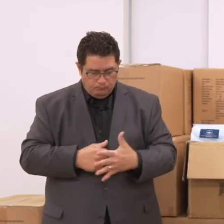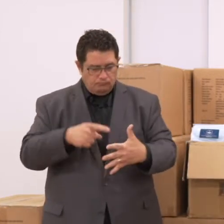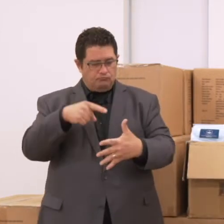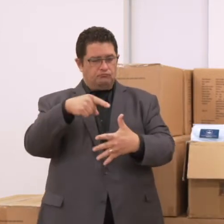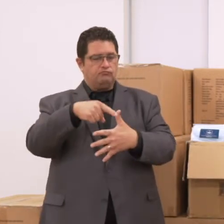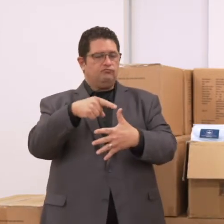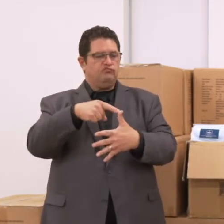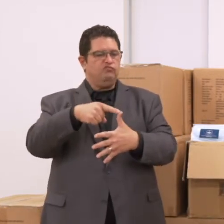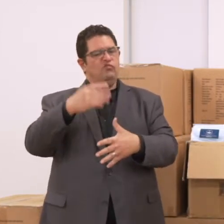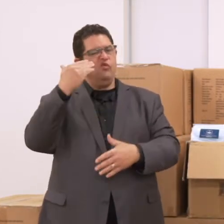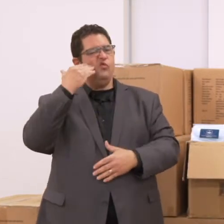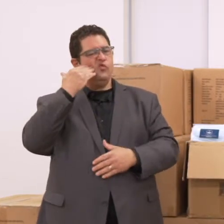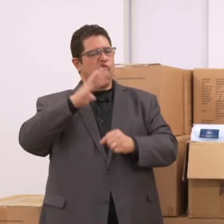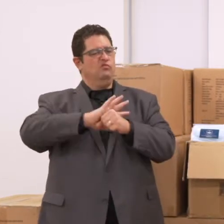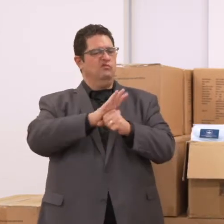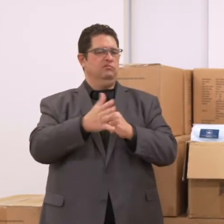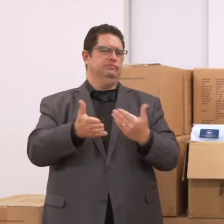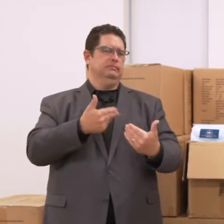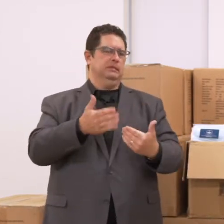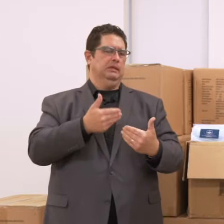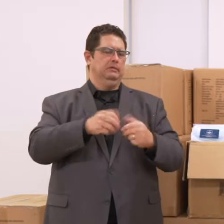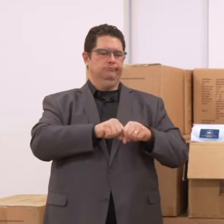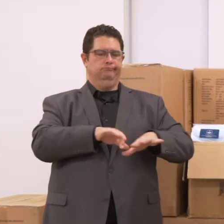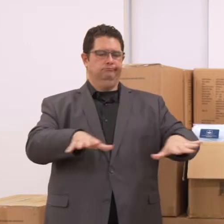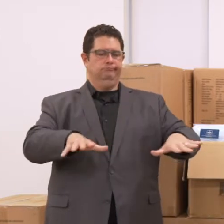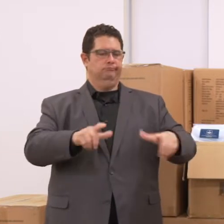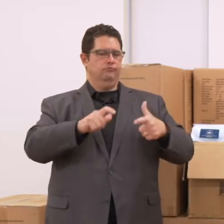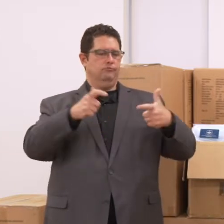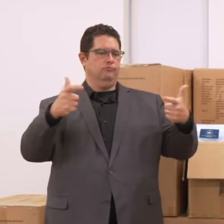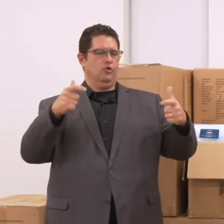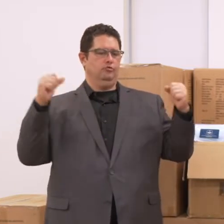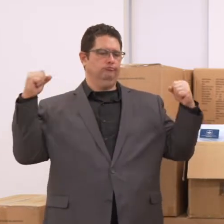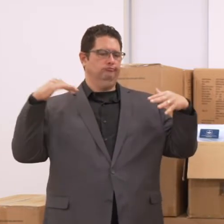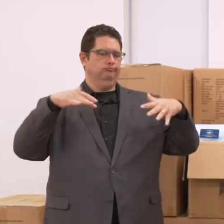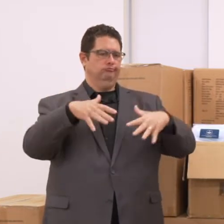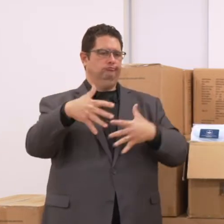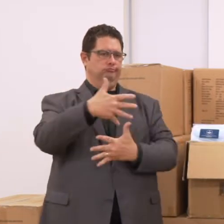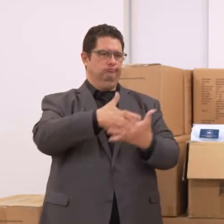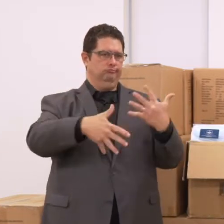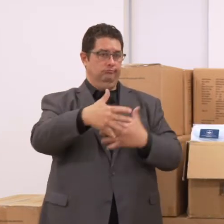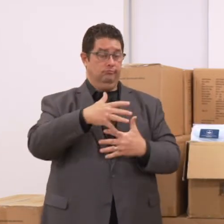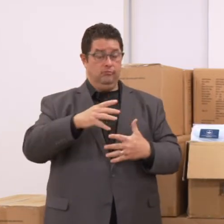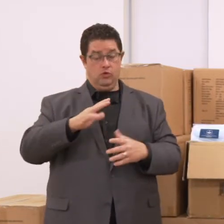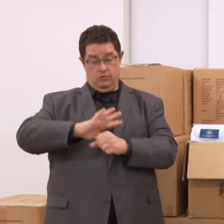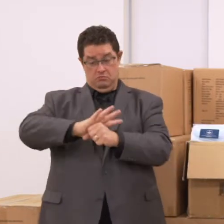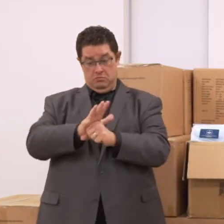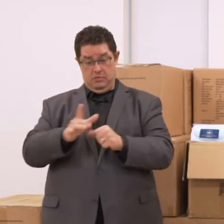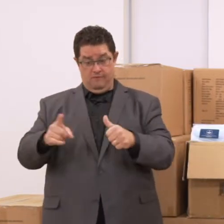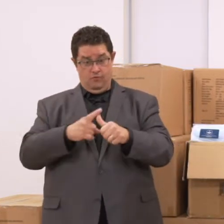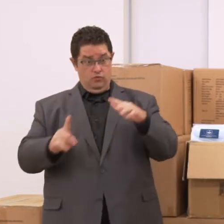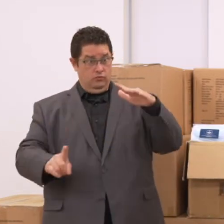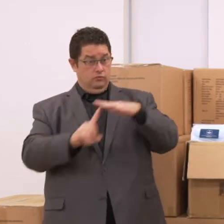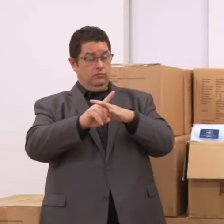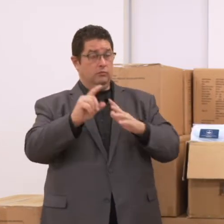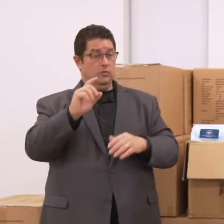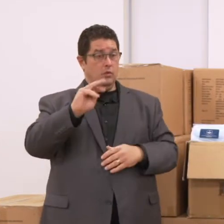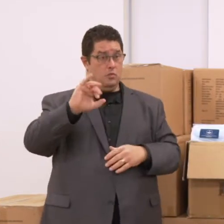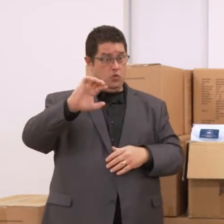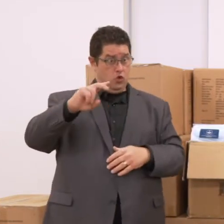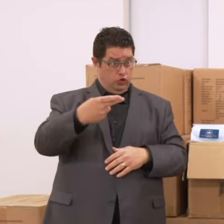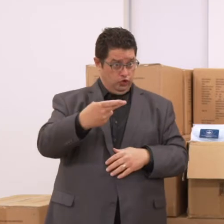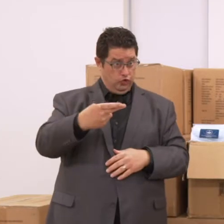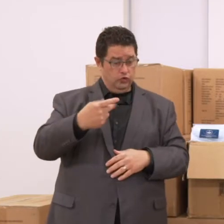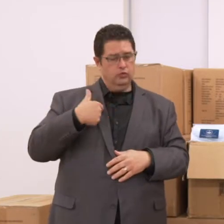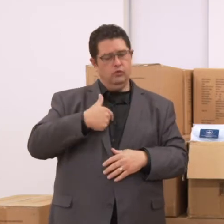First, we know that this virus is easily transmitted at large gatherings. When this pandemic first began, back in March, we started